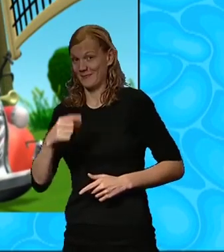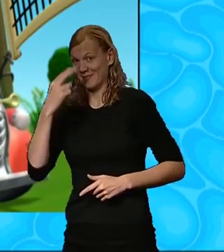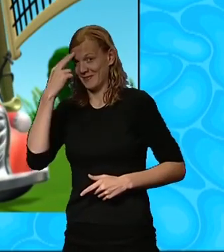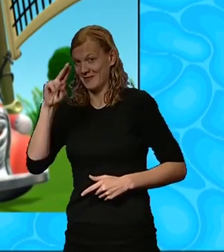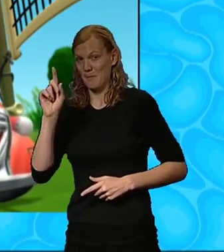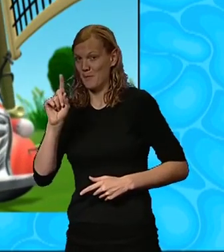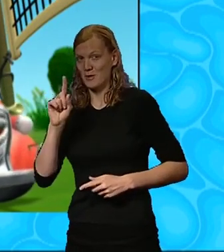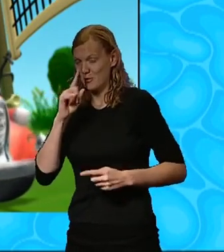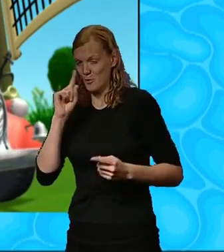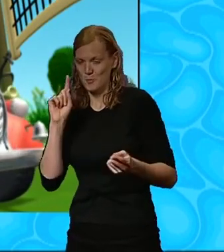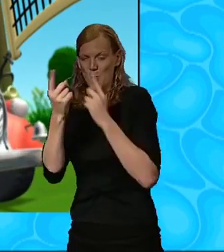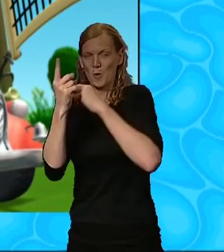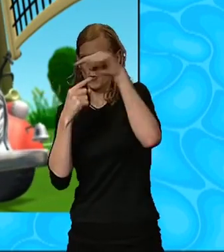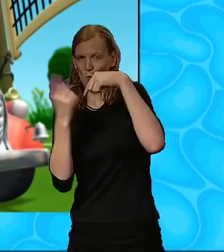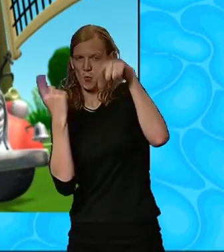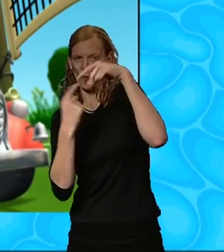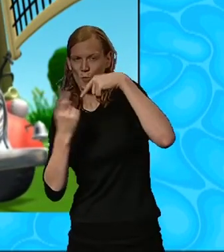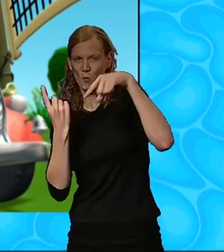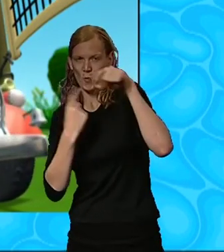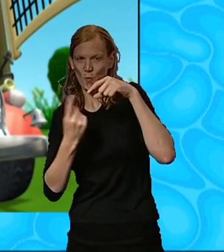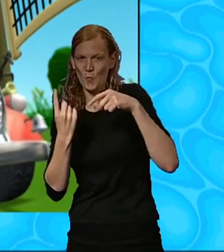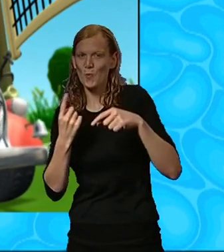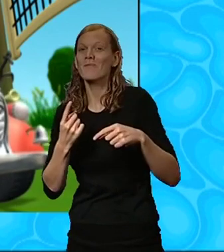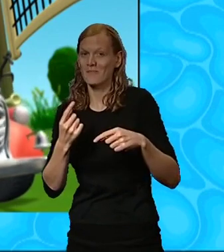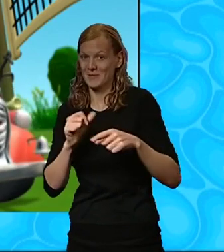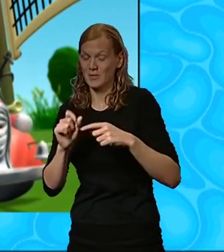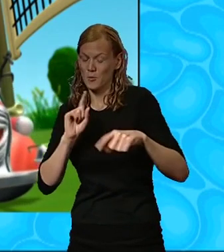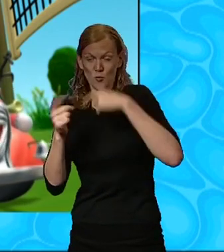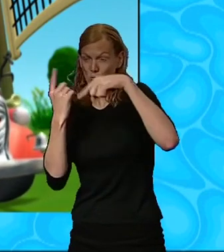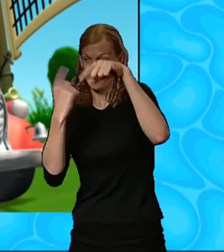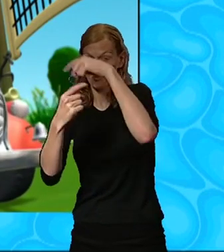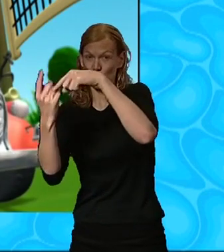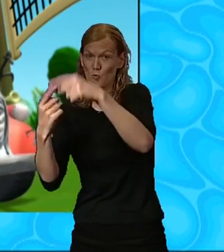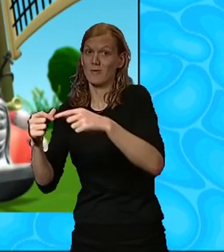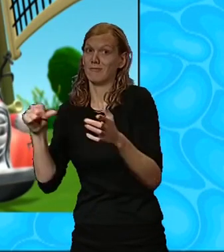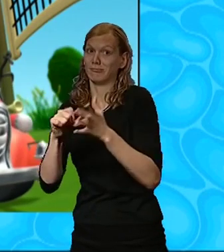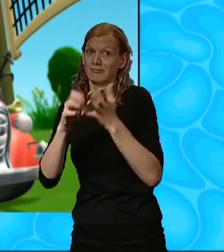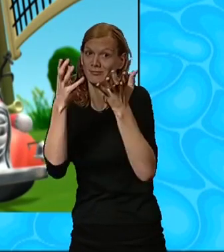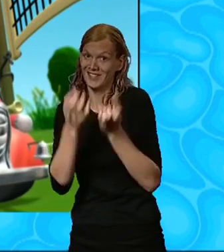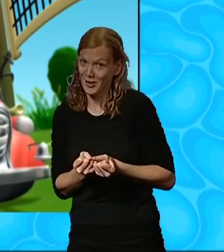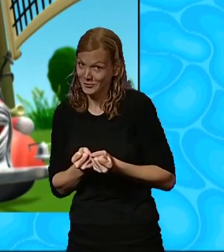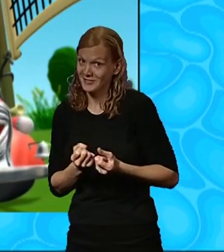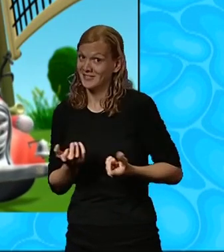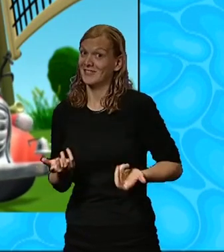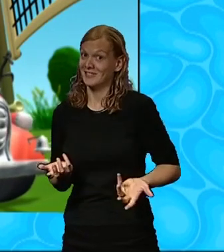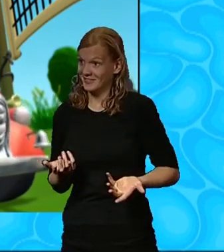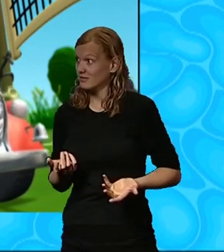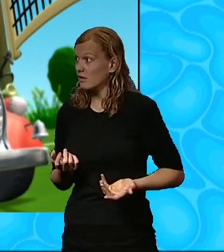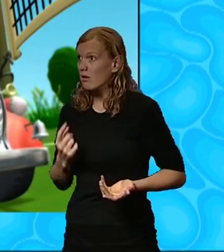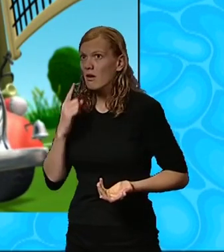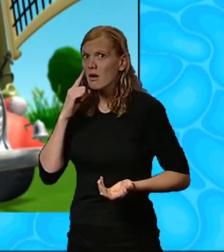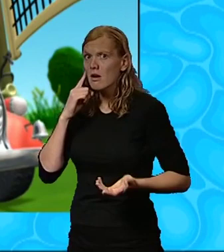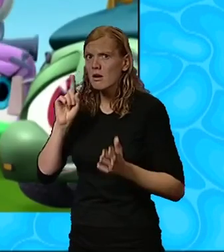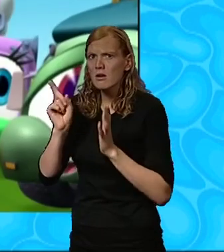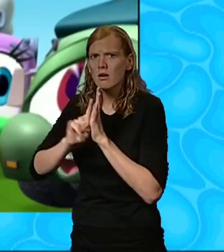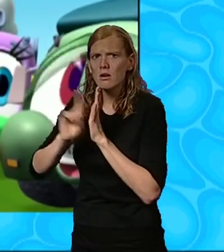It's called the Super Torque Spin Throw. See, the trick is to get just the right spin. Listen, do